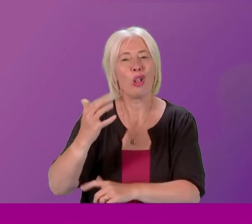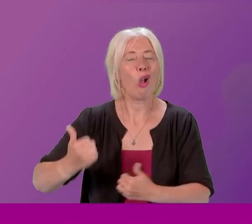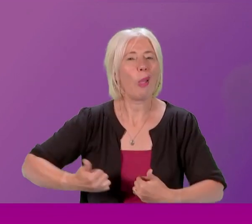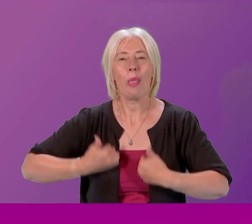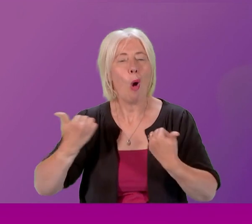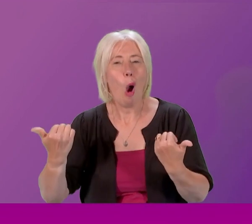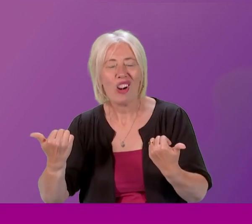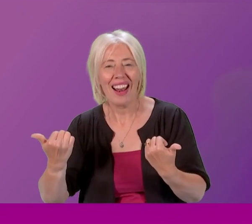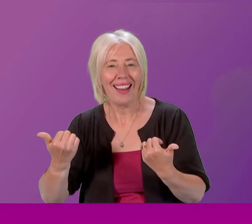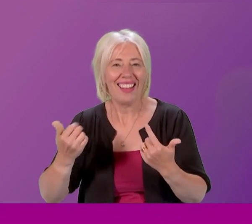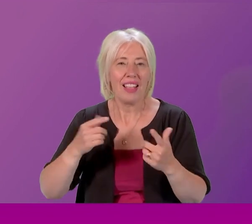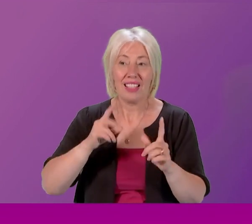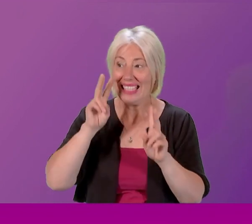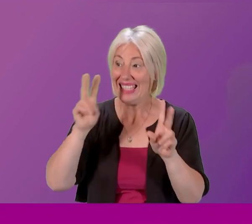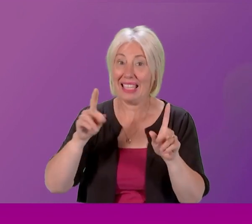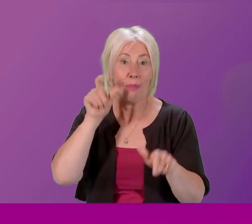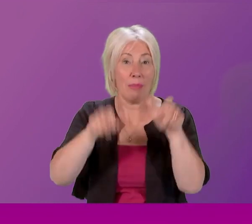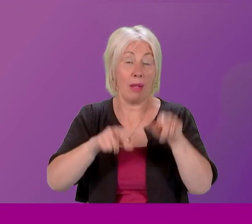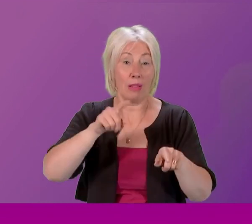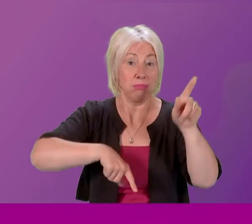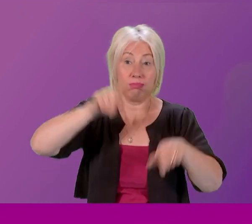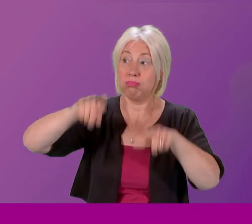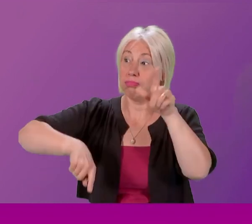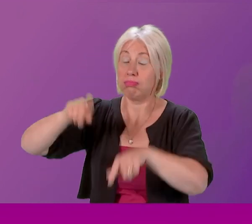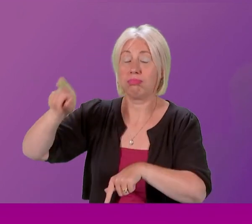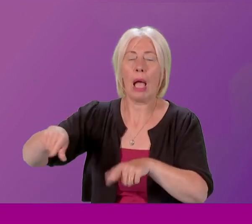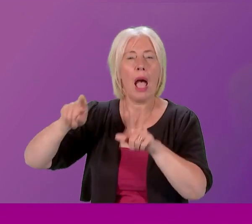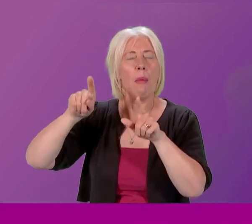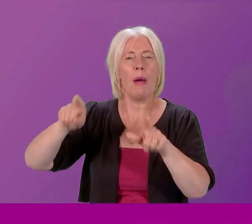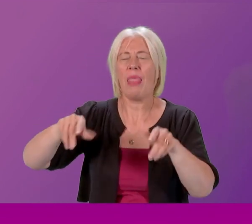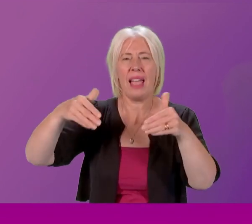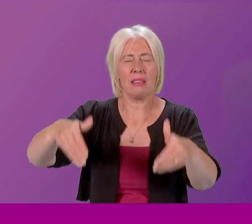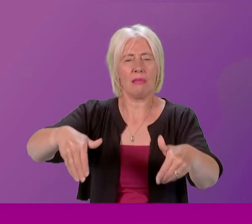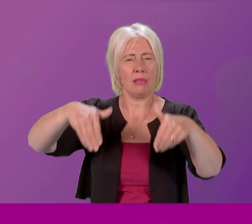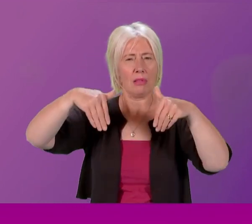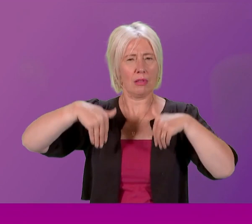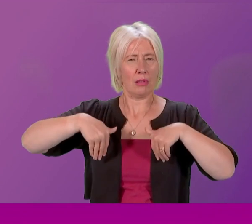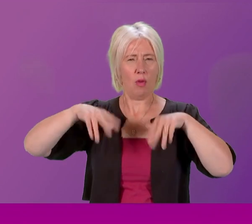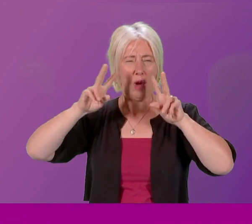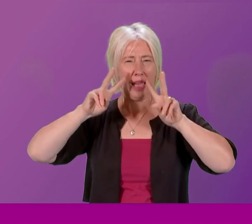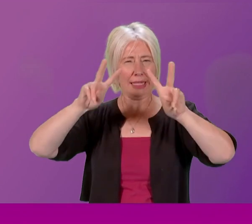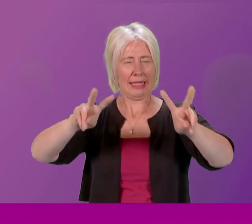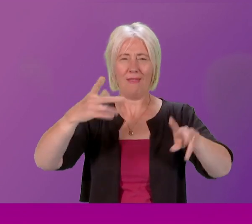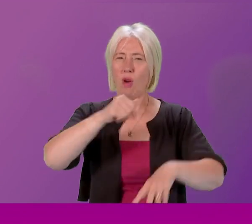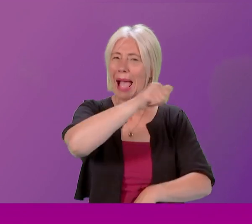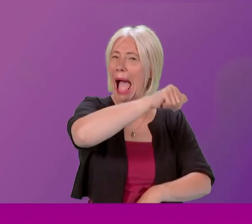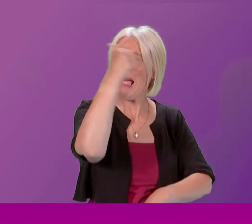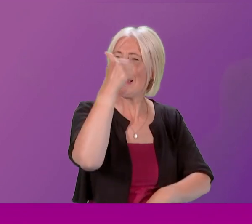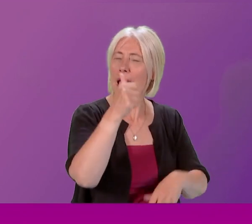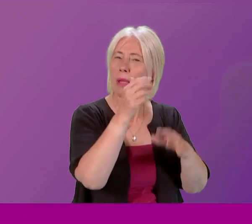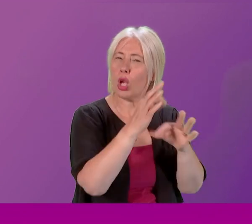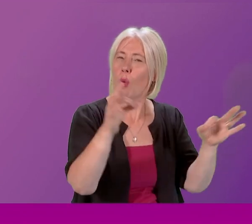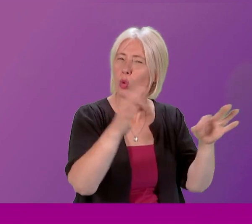its best and at its worst. And this is wholly removed from what I've been observing of the academic music